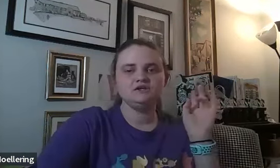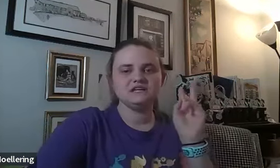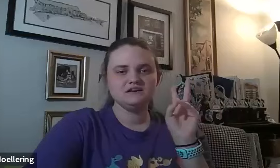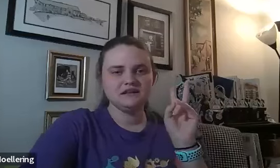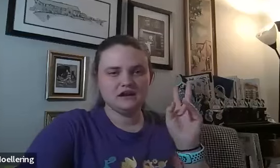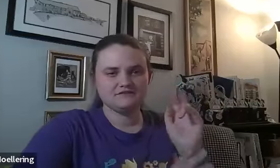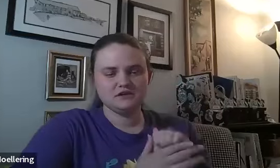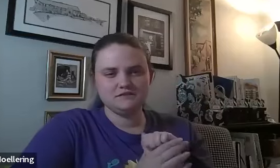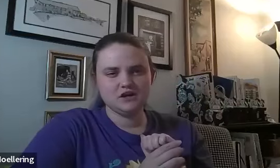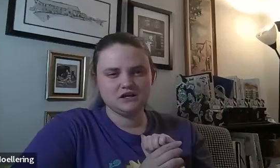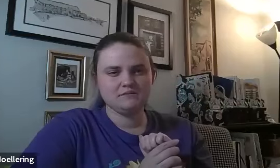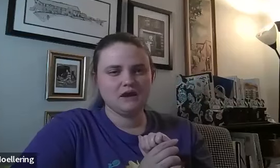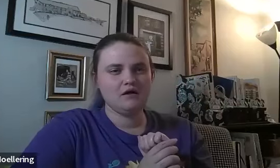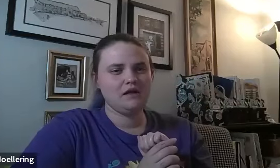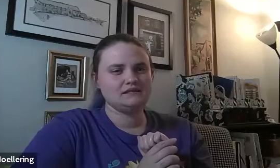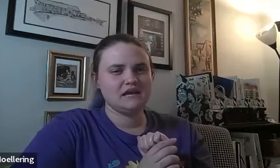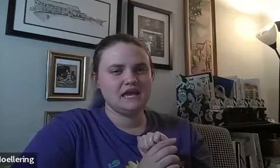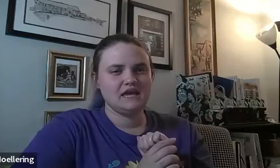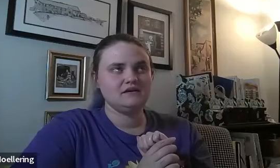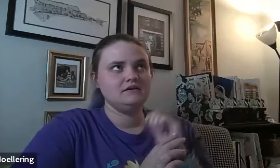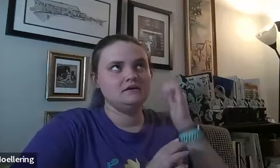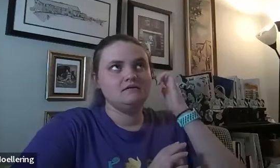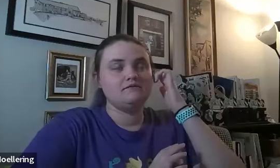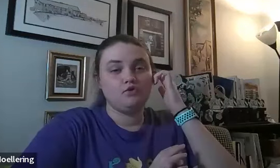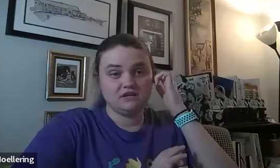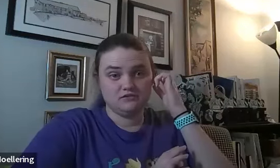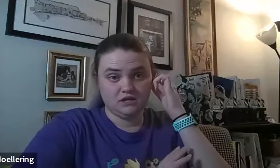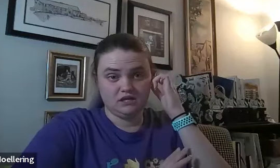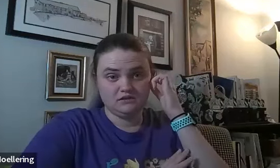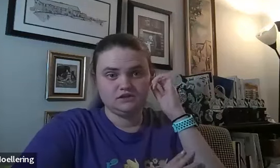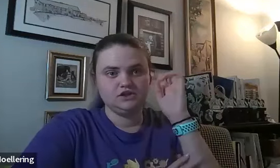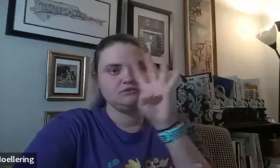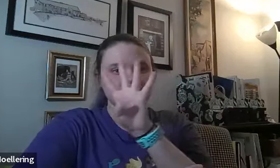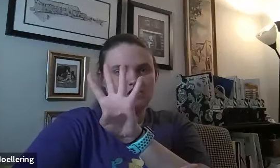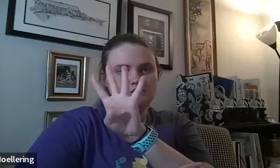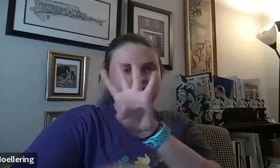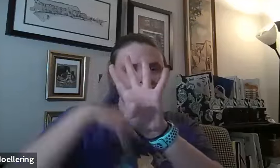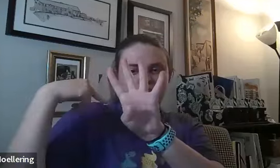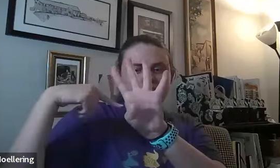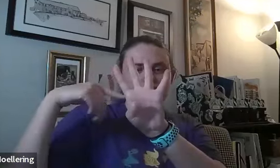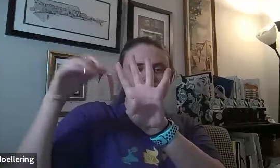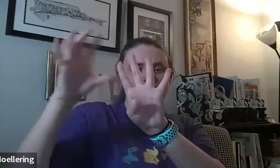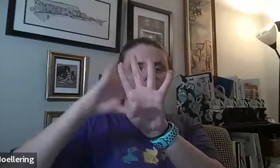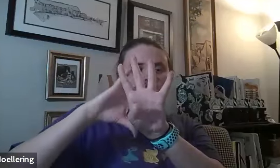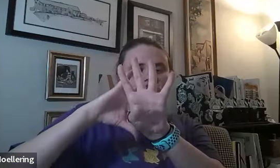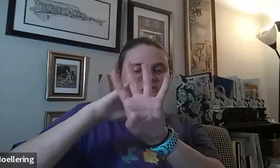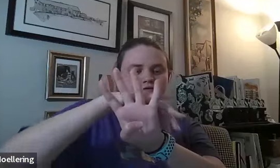you're technically going to have, so if you're talking about saying 43, you would start with the 4. I start